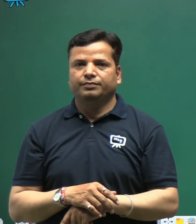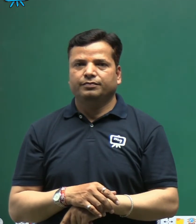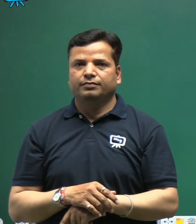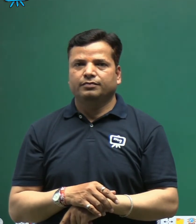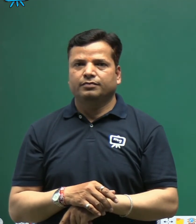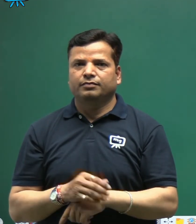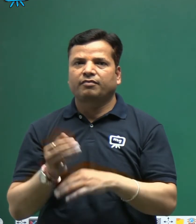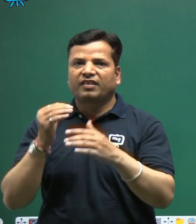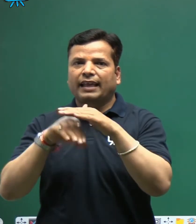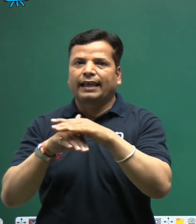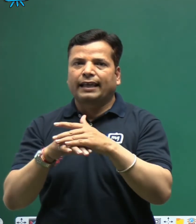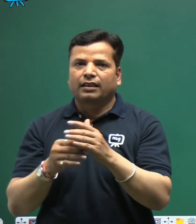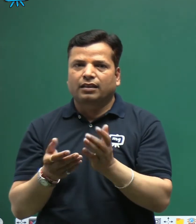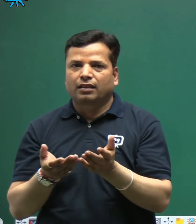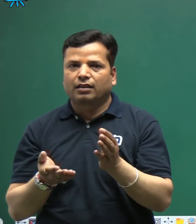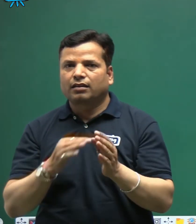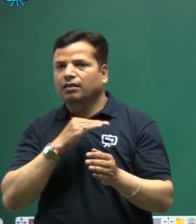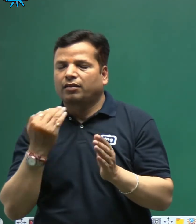in the furnace,